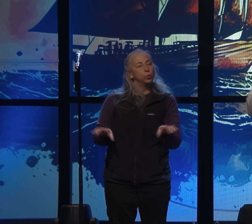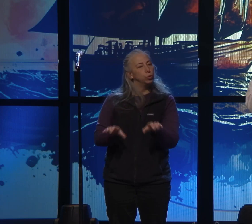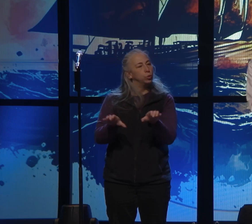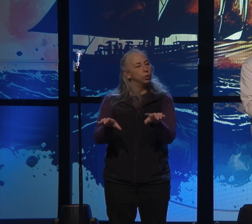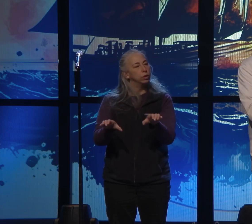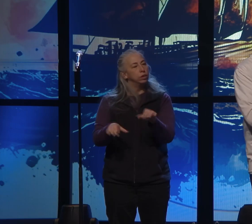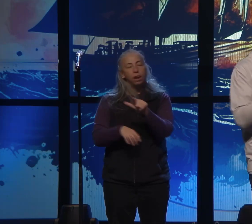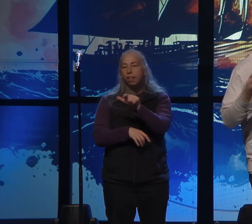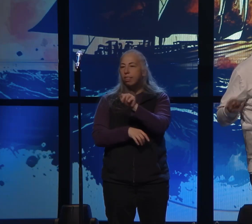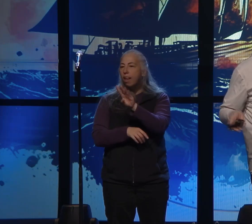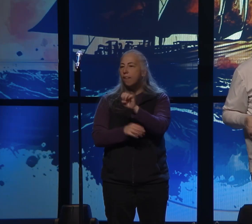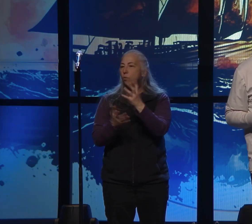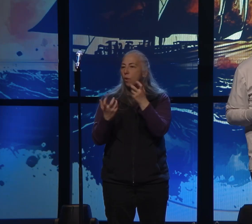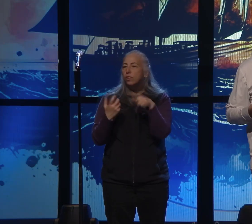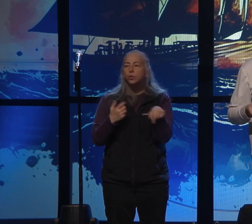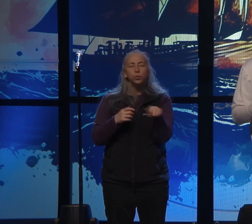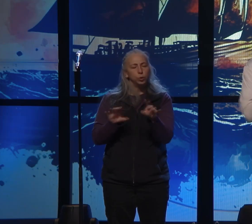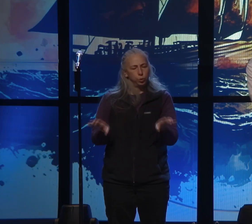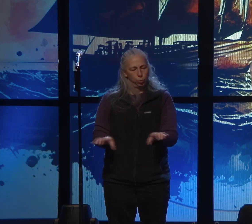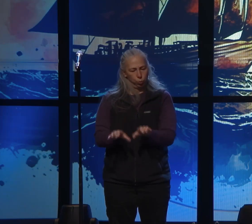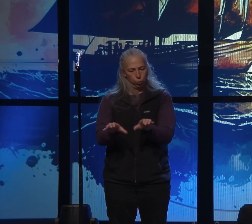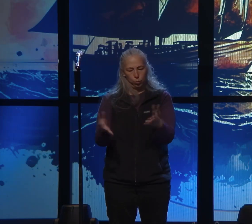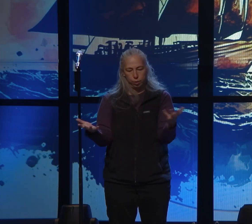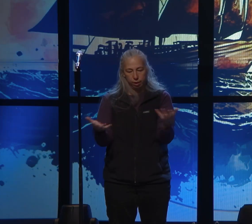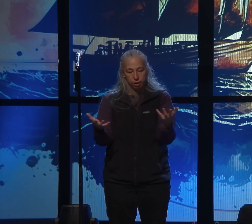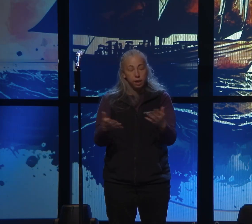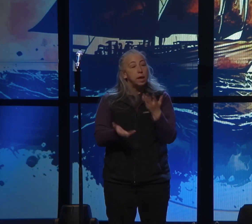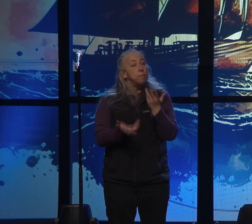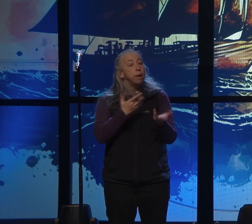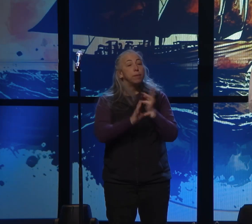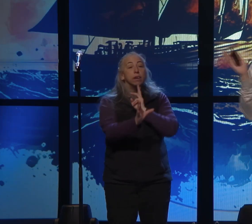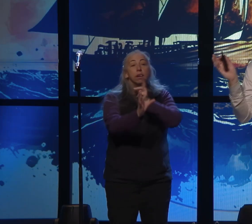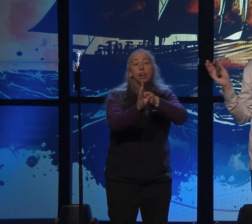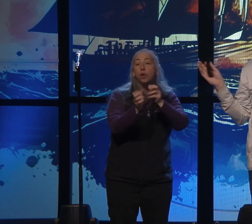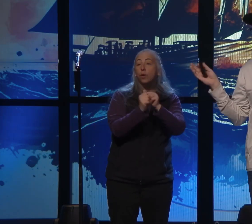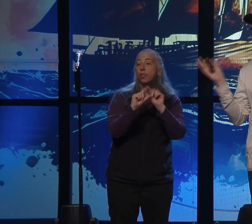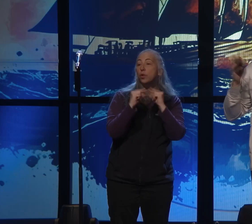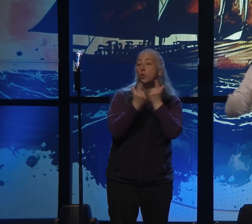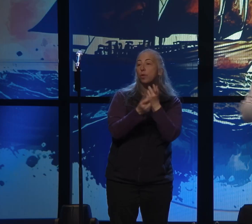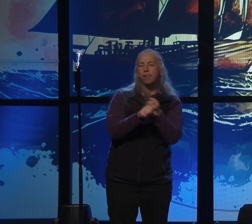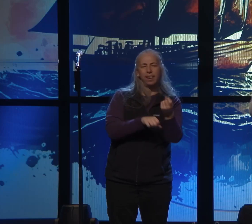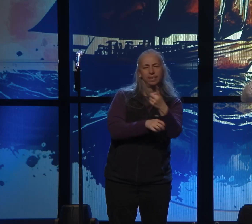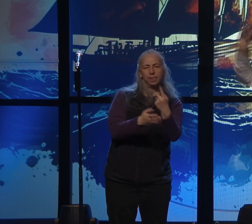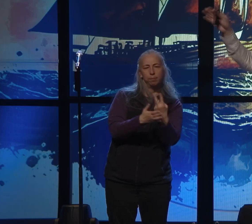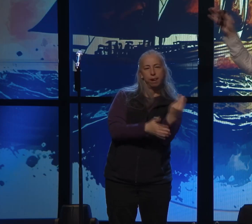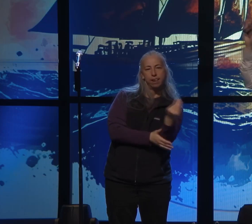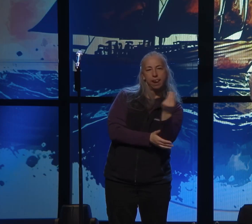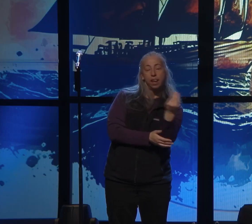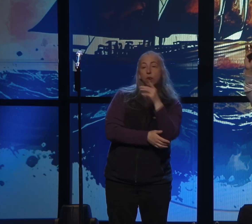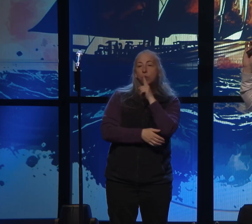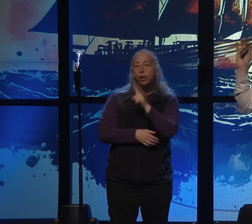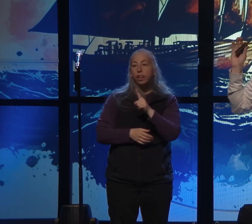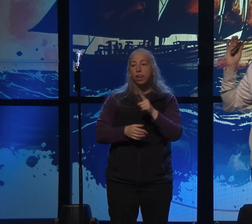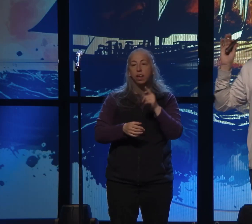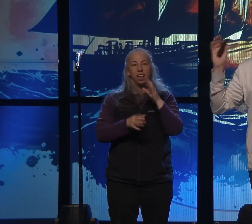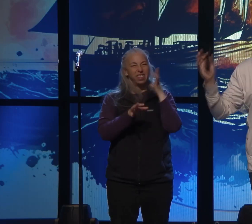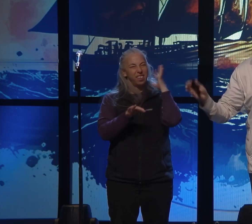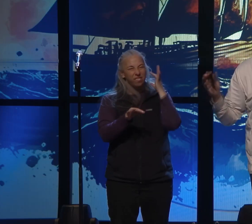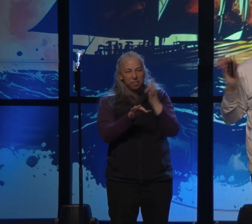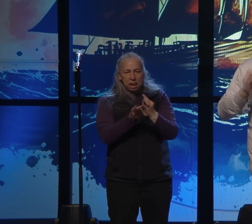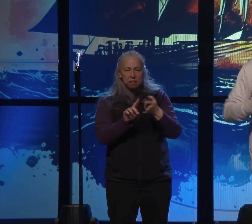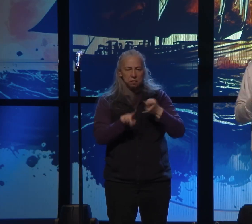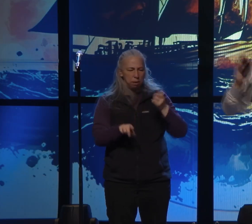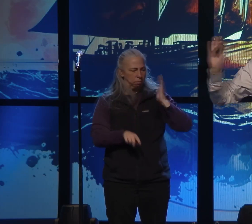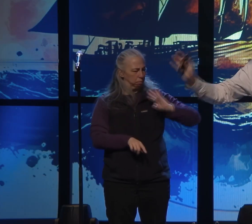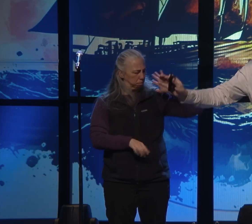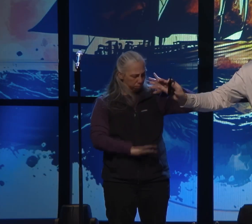you? Maybe it's to sign up for the Fresh Perspective group that's starting next Sunday morning. You're kind of new, you're returning to faith. The faith you were handed had ways